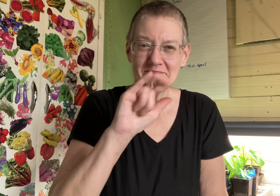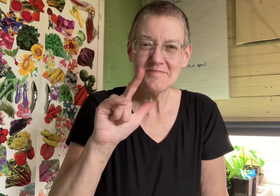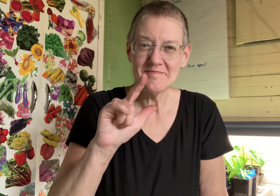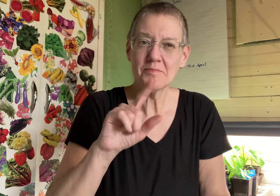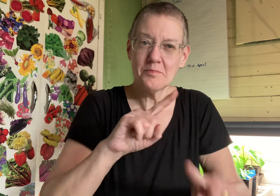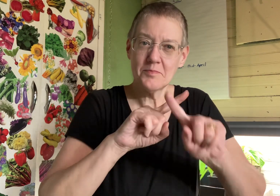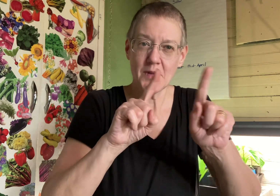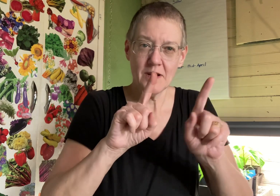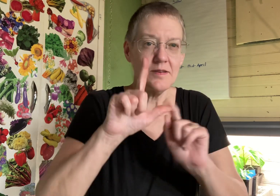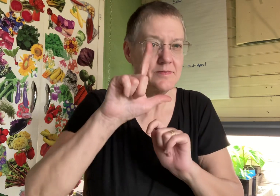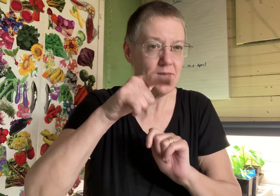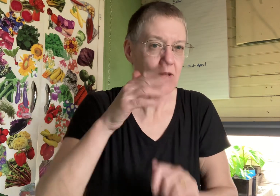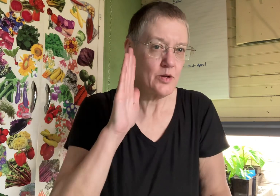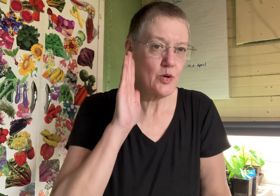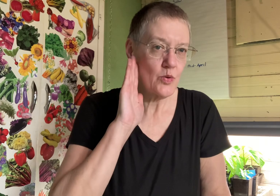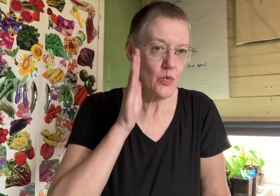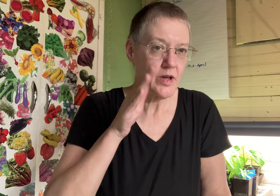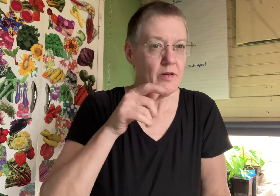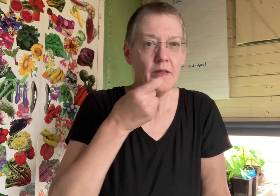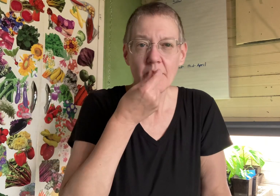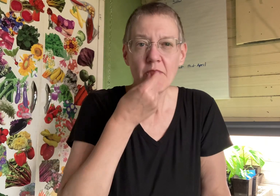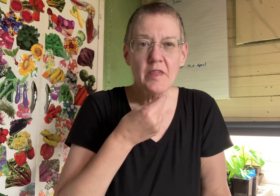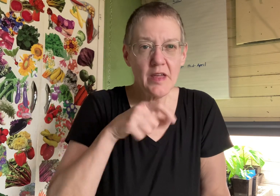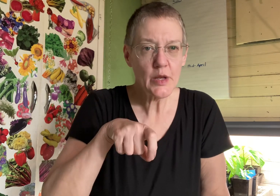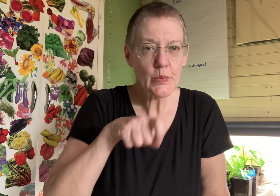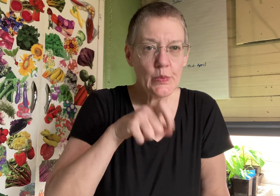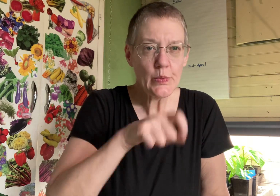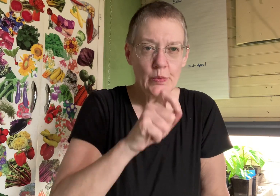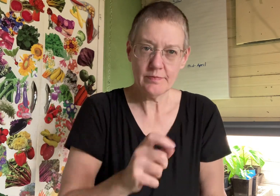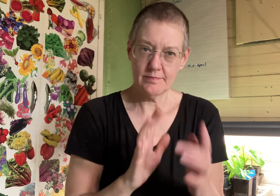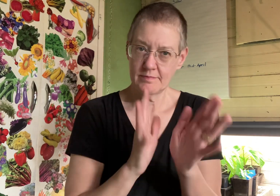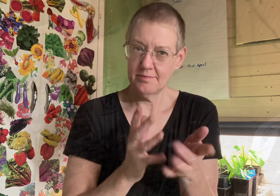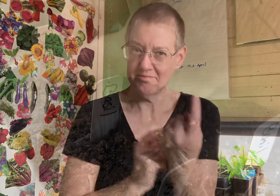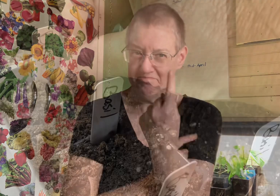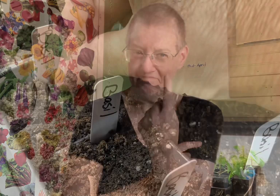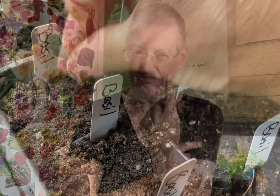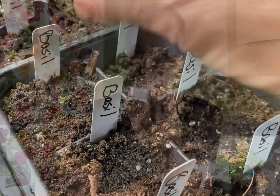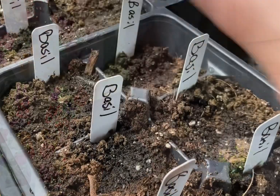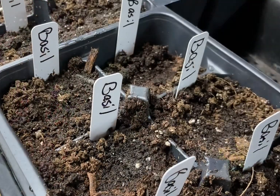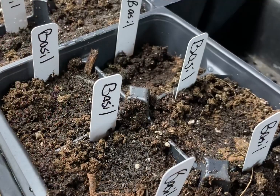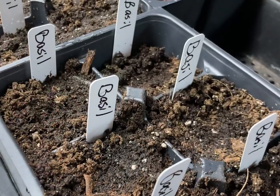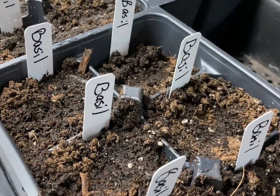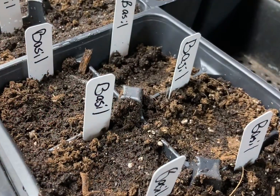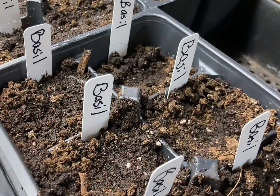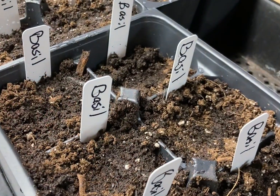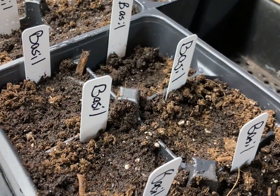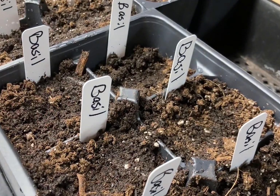seeds per cell, and later I'll thin them down to 1 plant per cell.